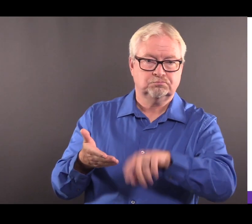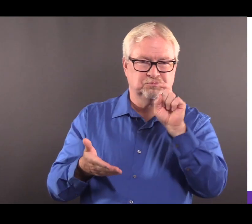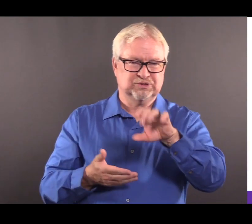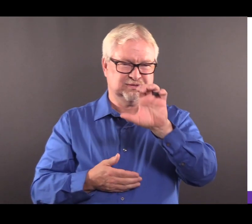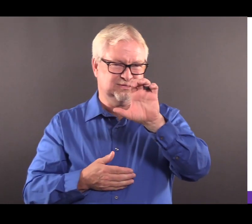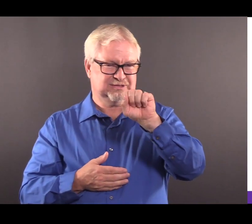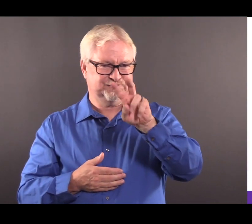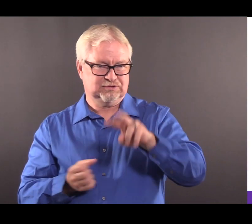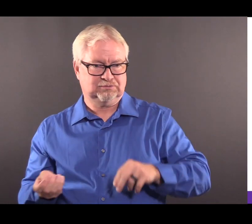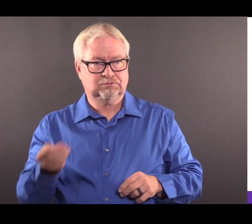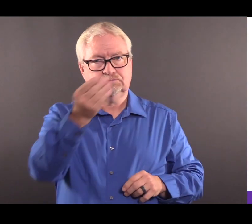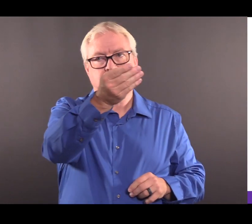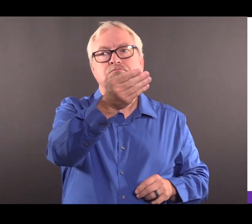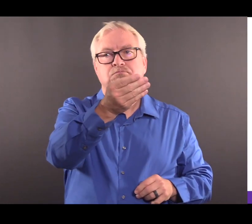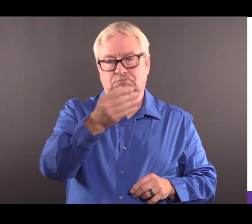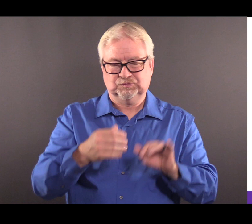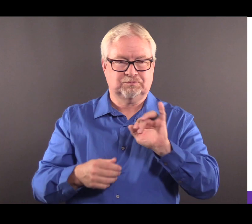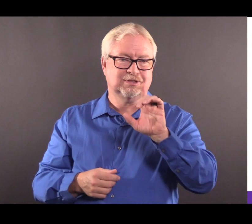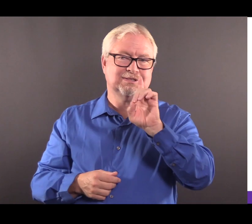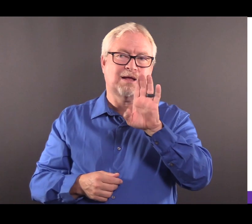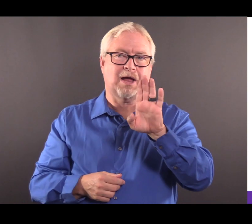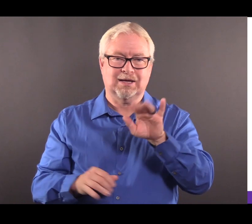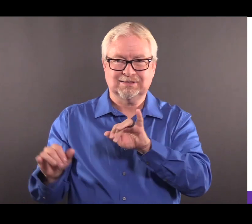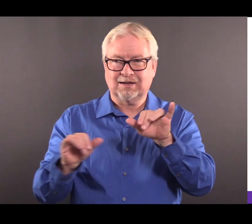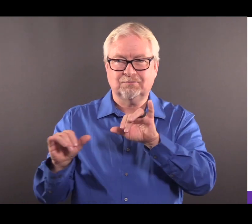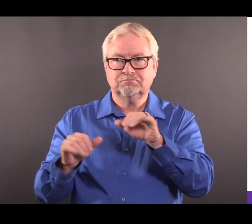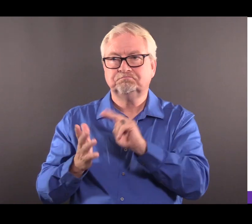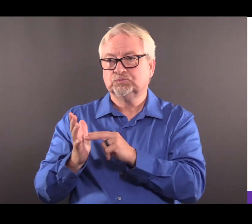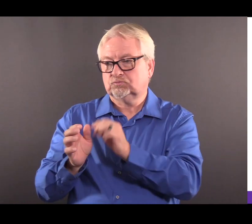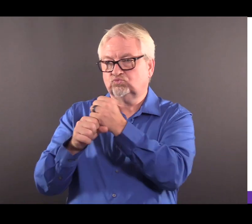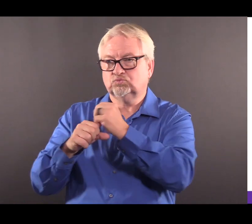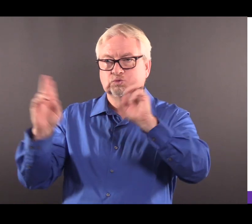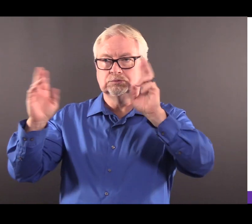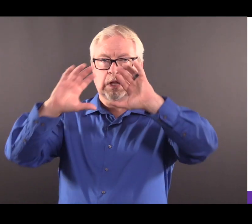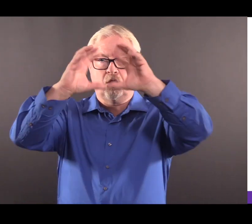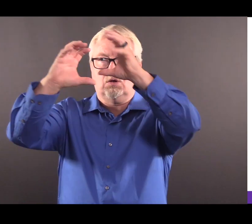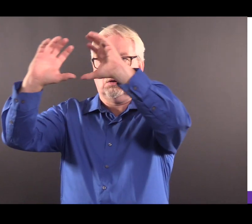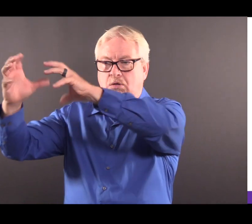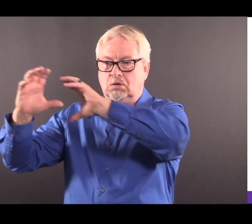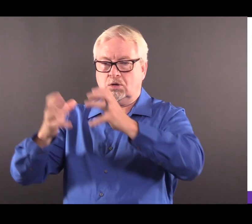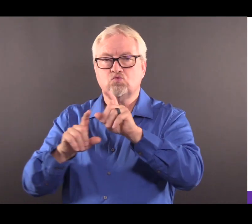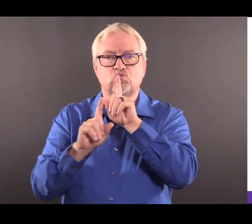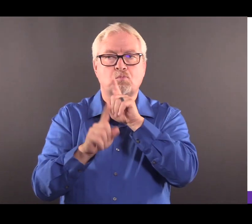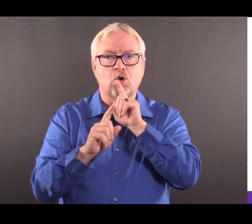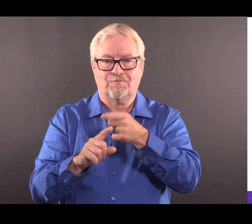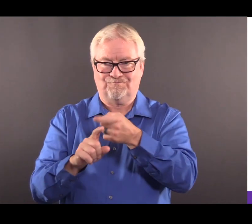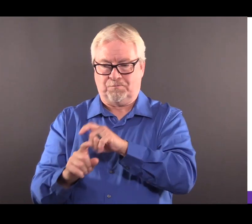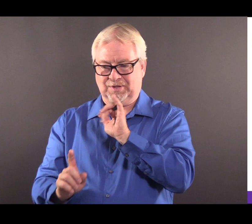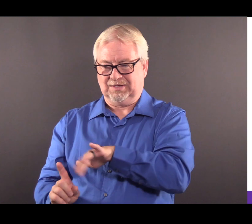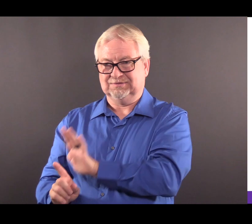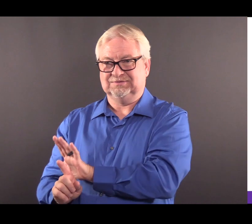To comply, a comparable database must be able to generate aggregate